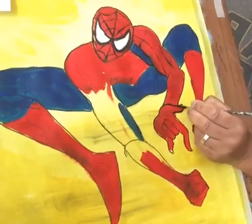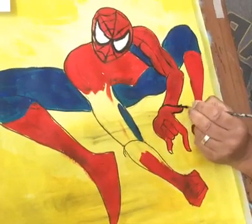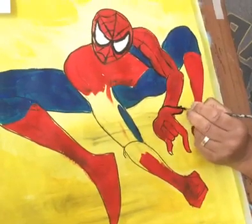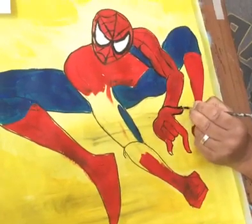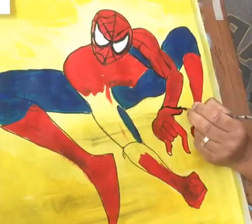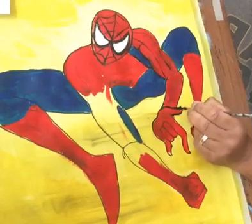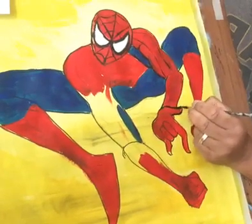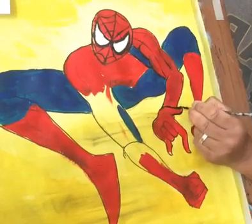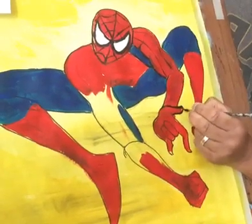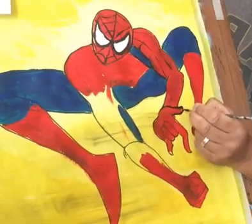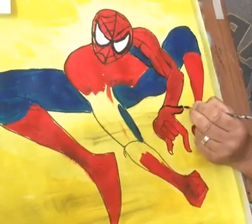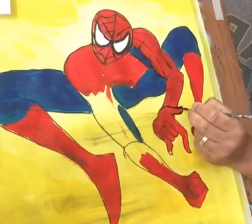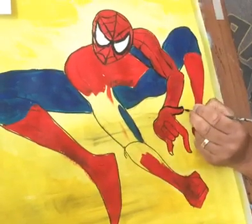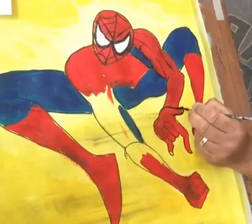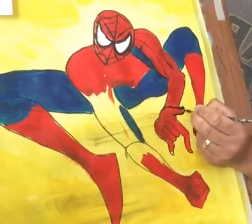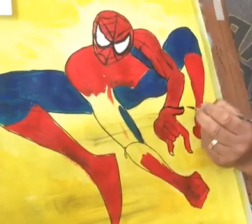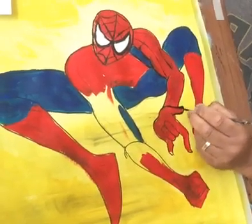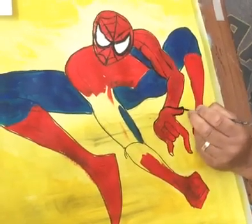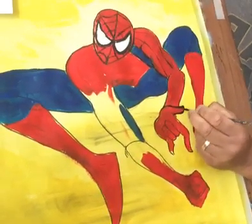Oh.